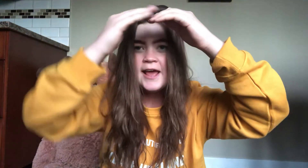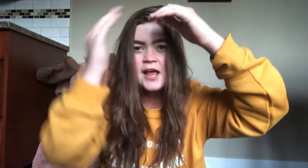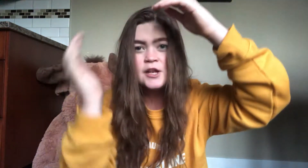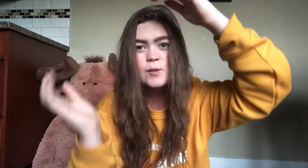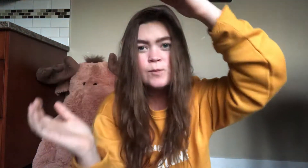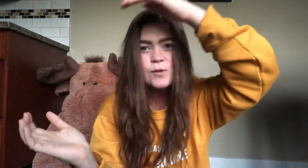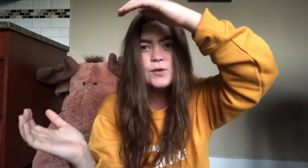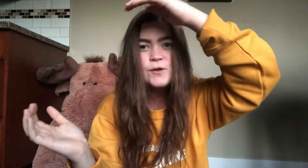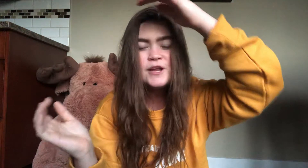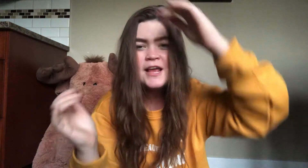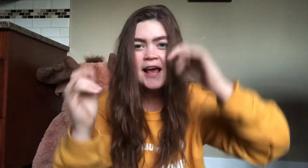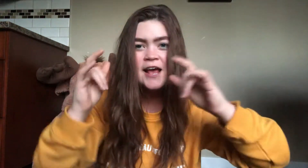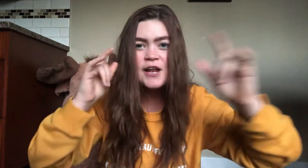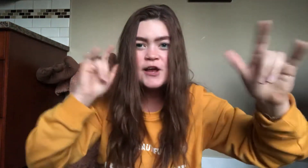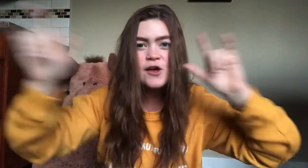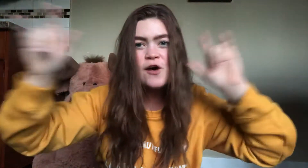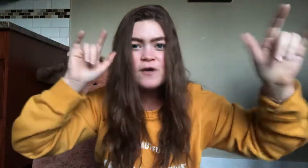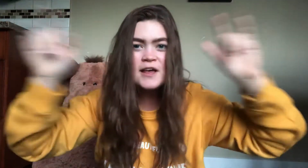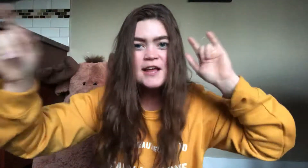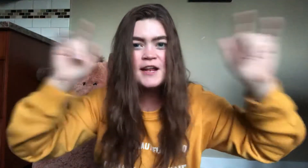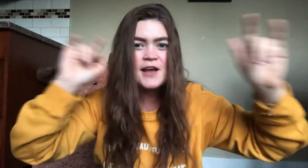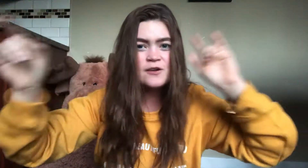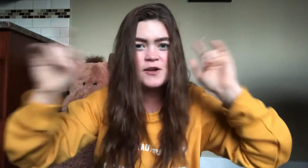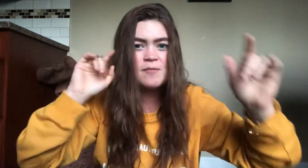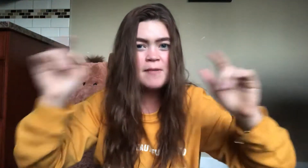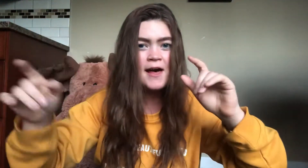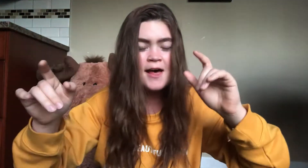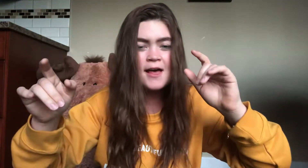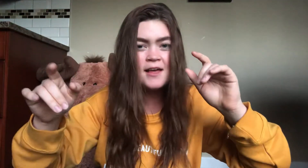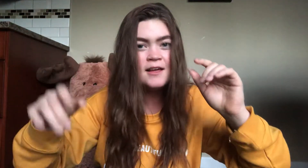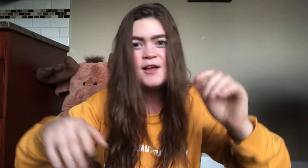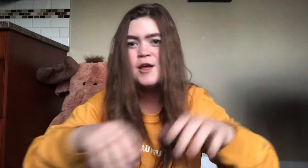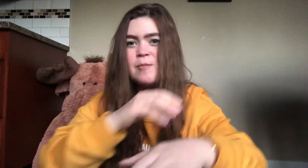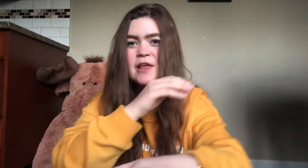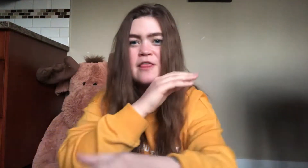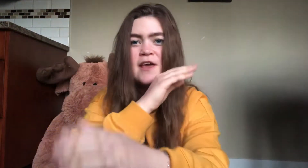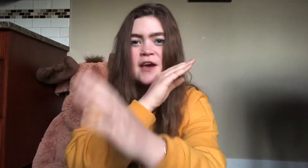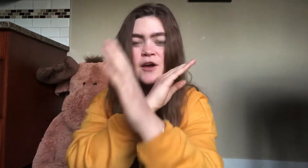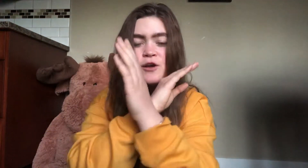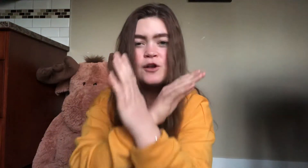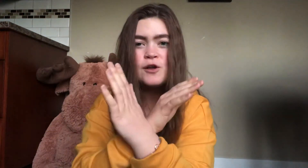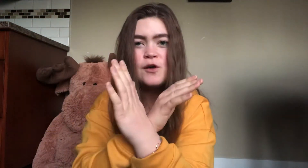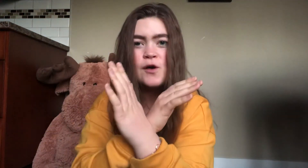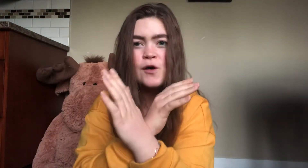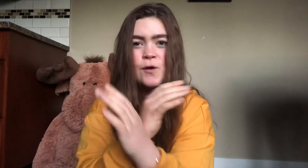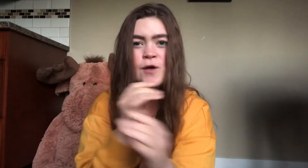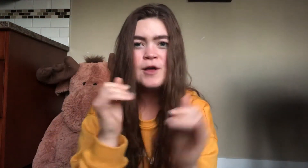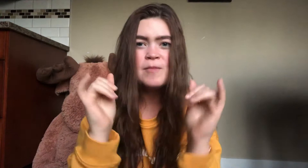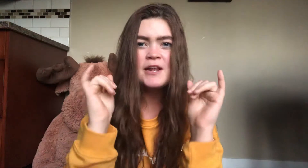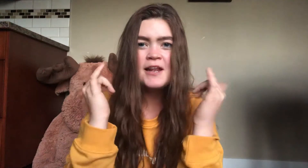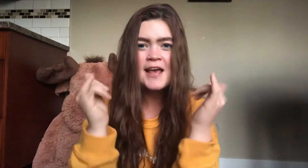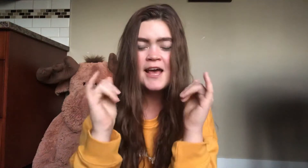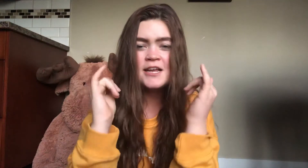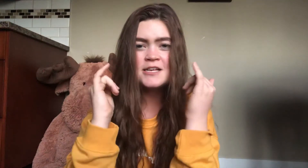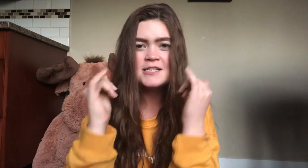and a moon and a coconut cream pie. But there are no bananas in